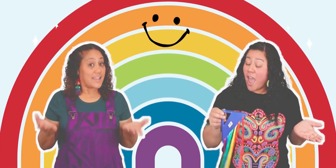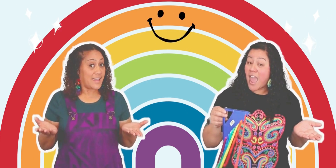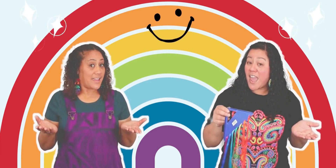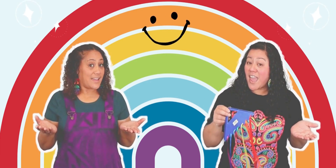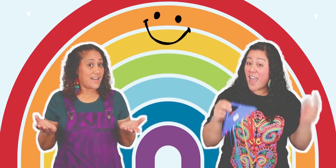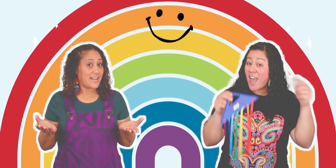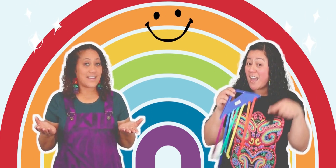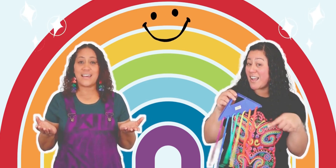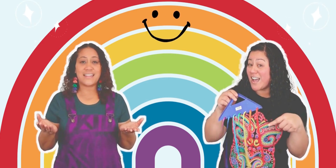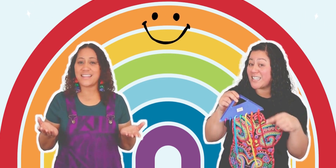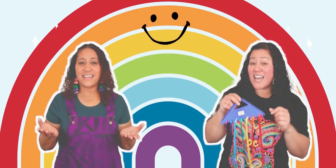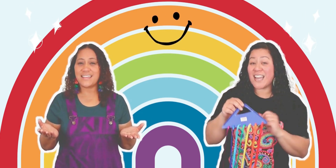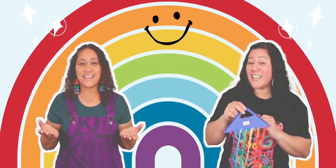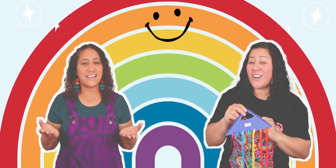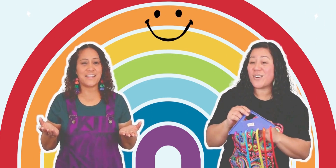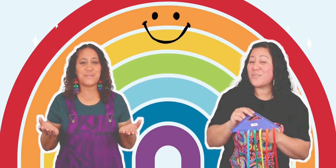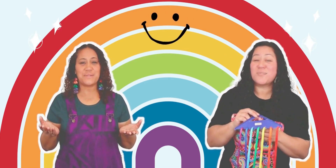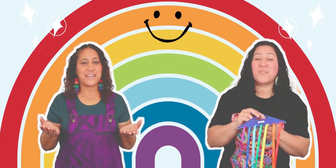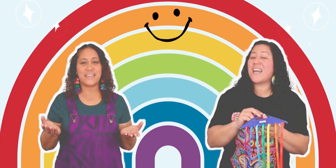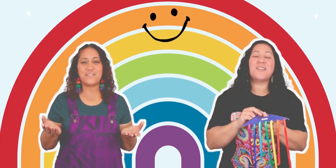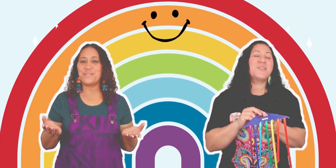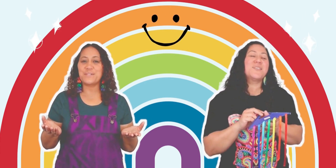He ahanga taio Uenuku.